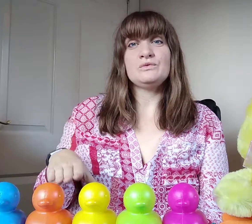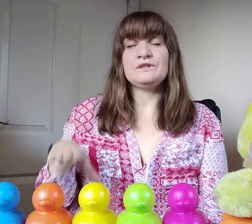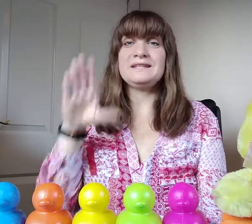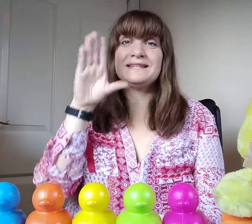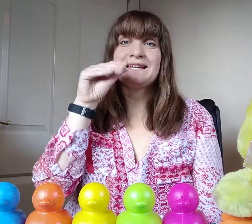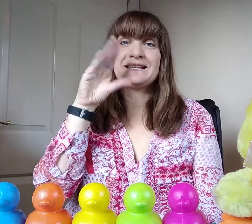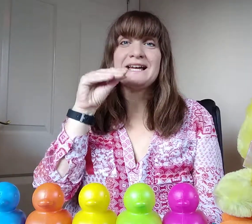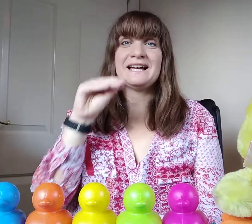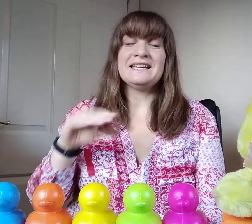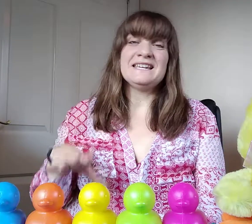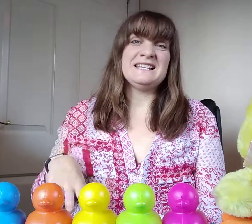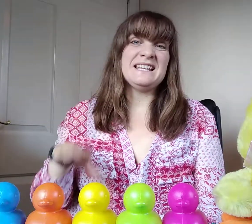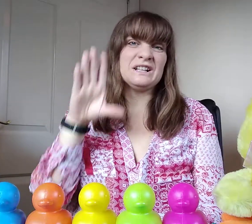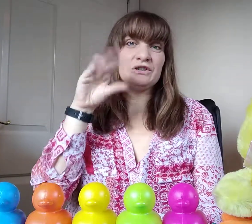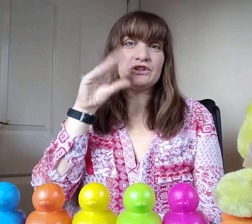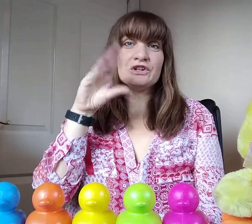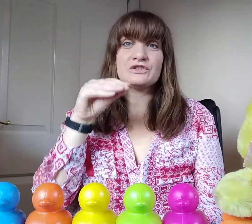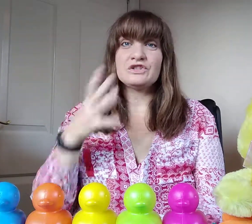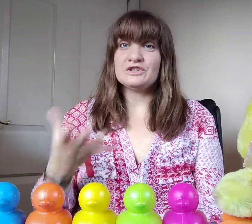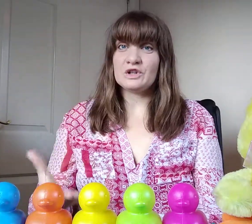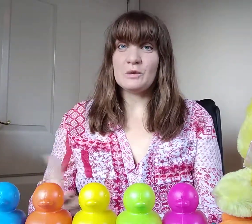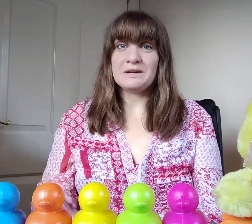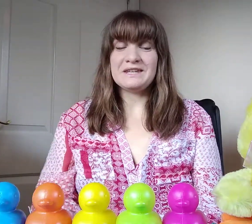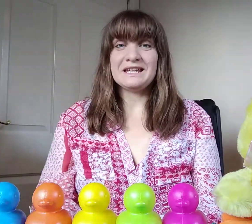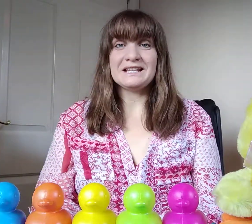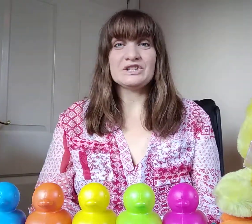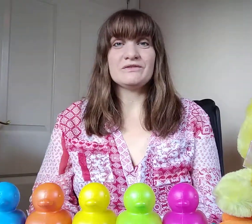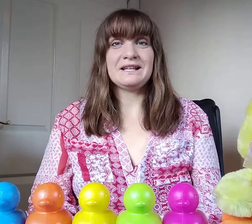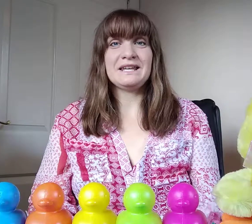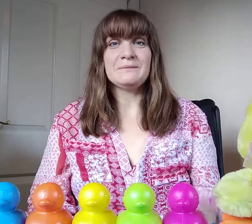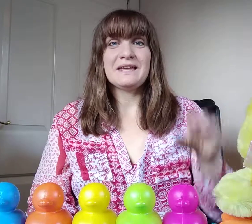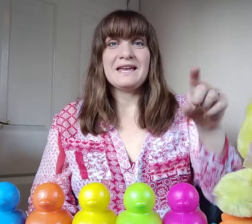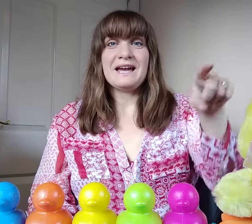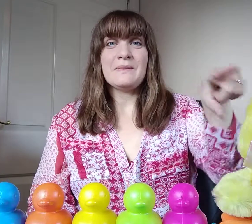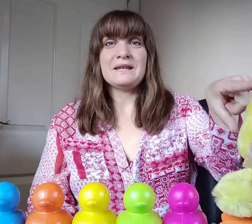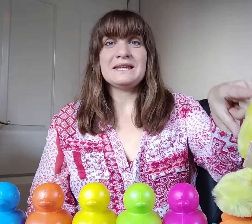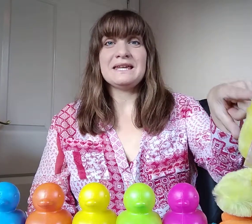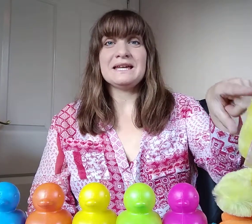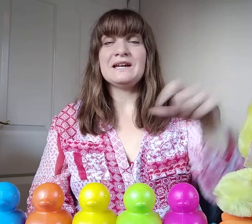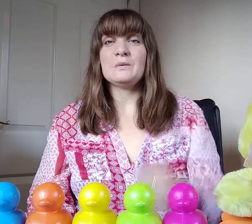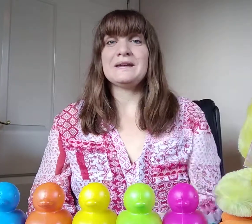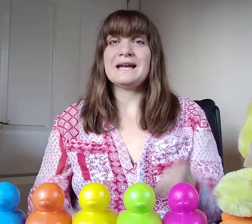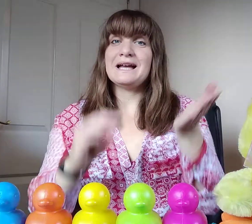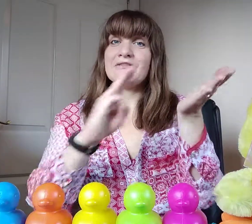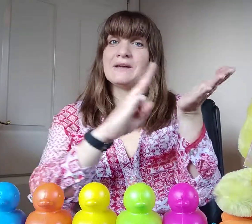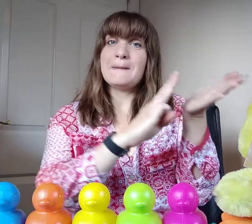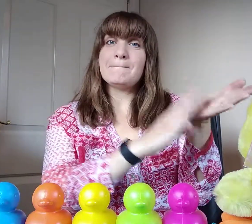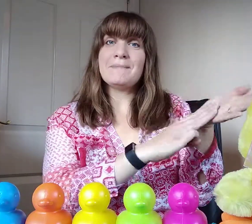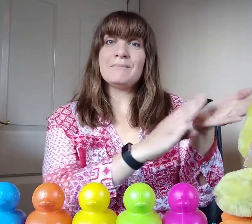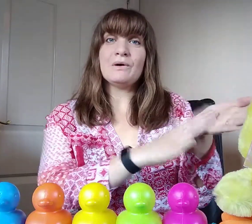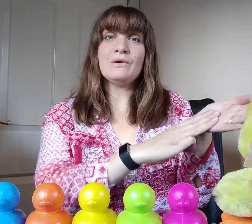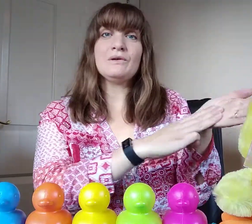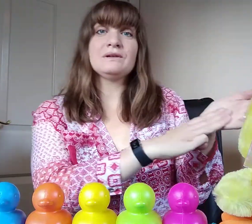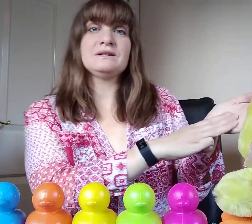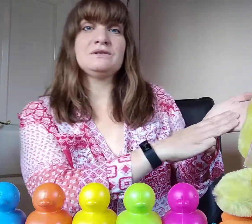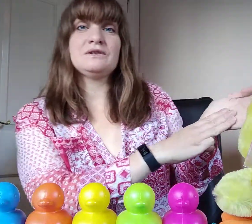petits canards, little ducks, just to copy the English really. And then here we have maman, so that's